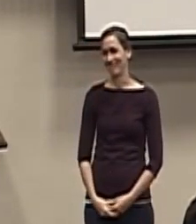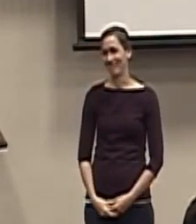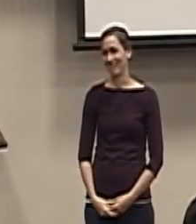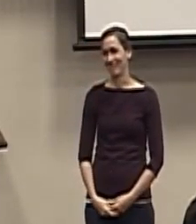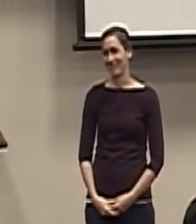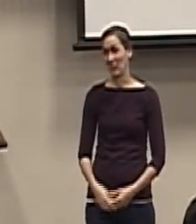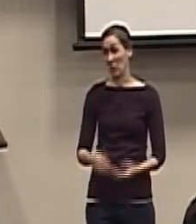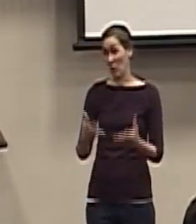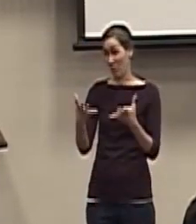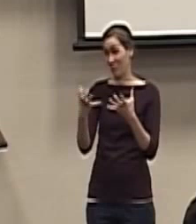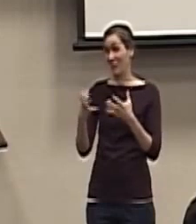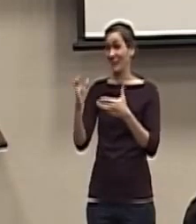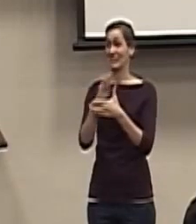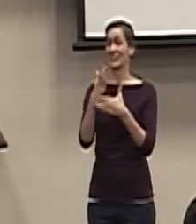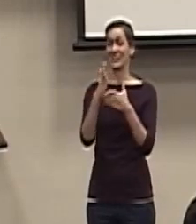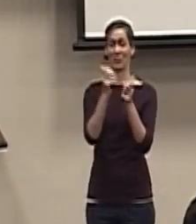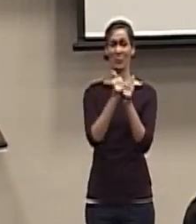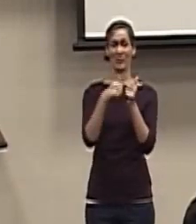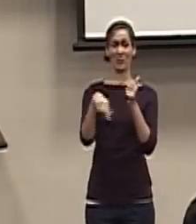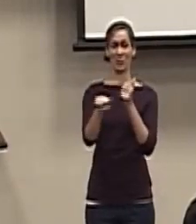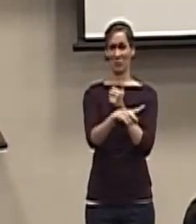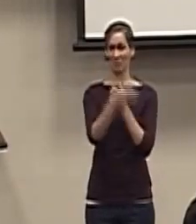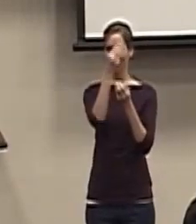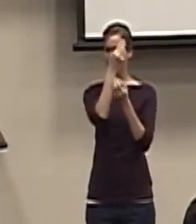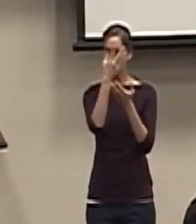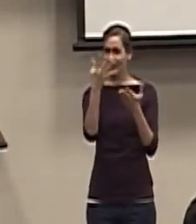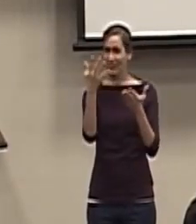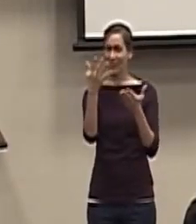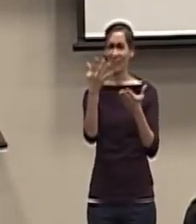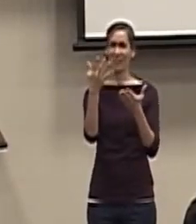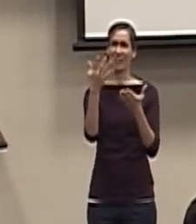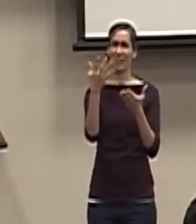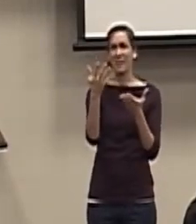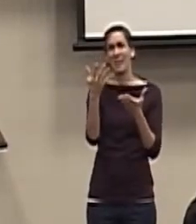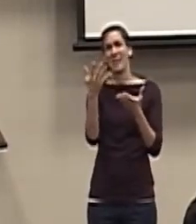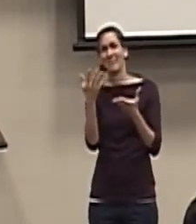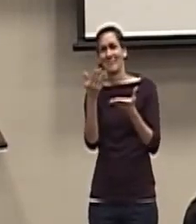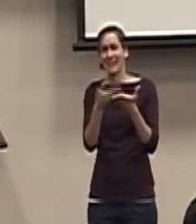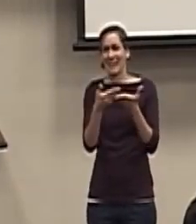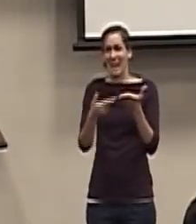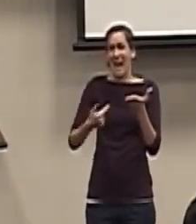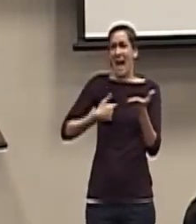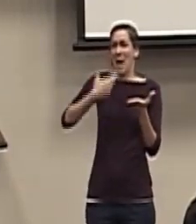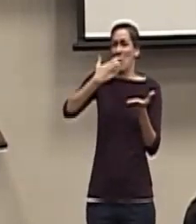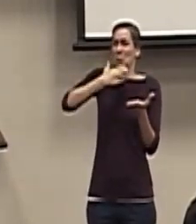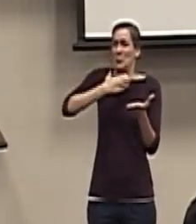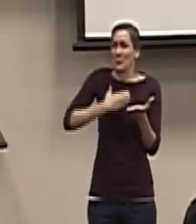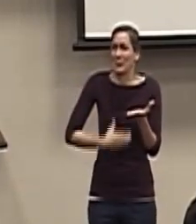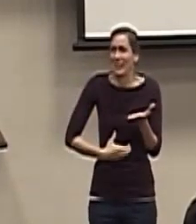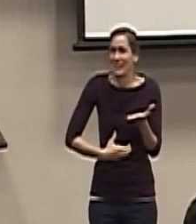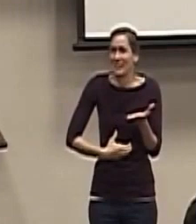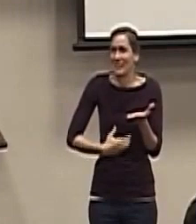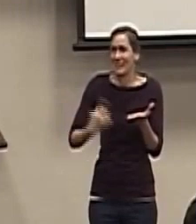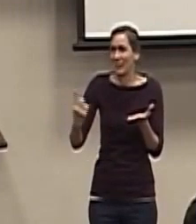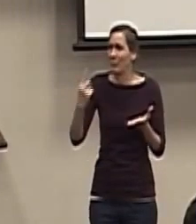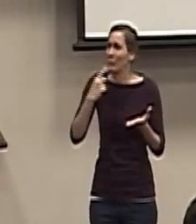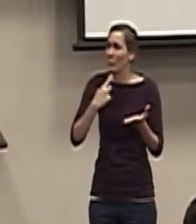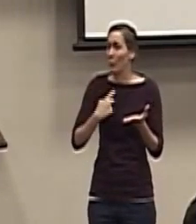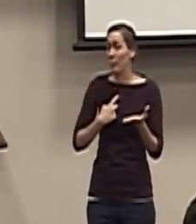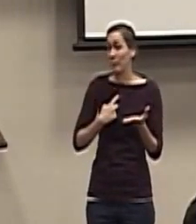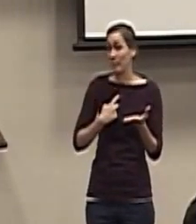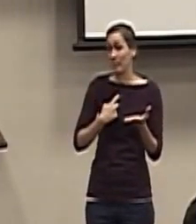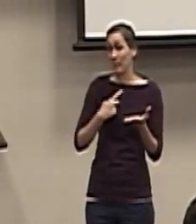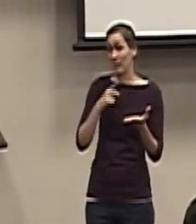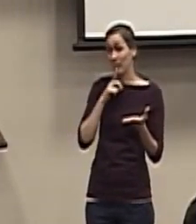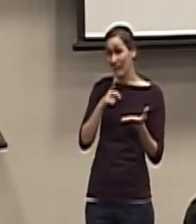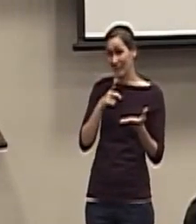I want to share with you a little bit this morning what I wish, and somebody probably did, but I want to share with